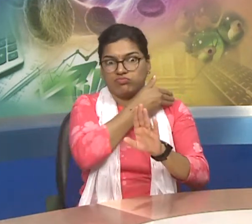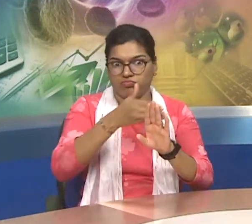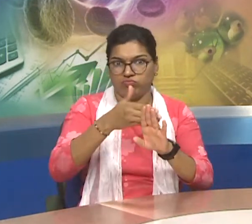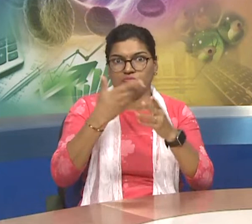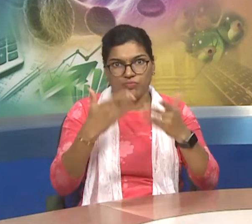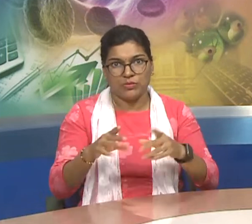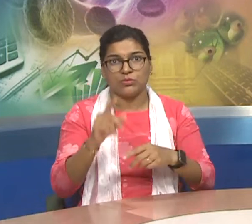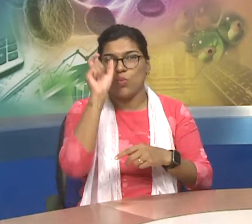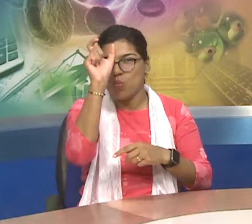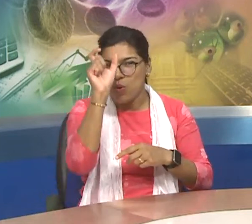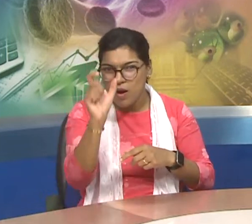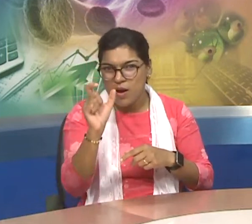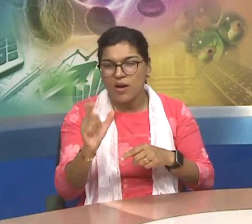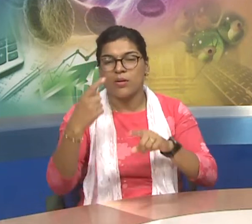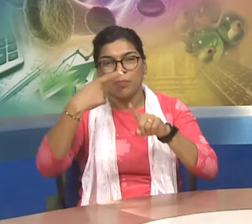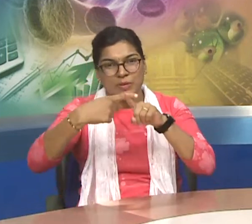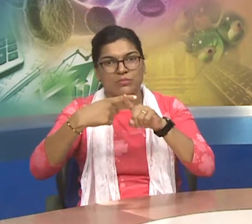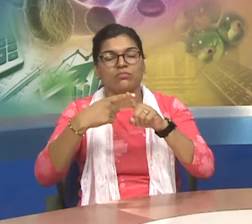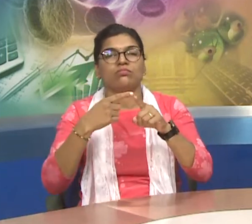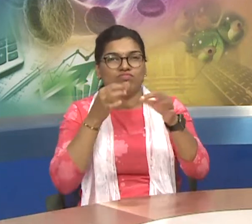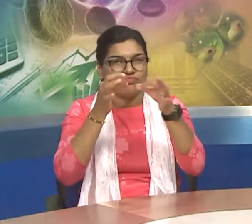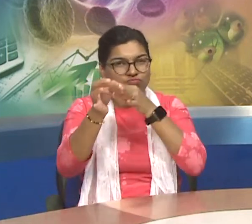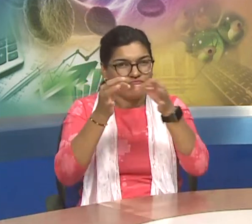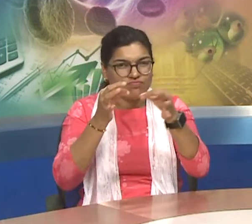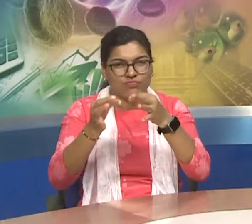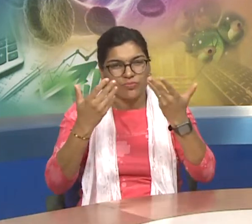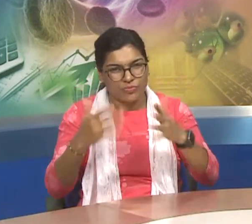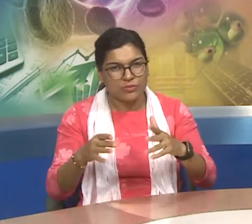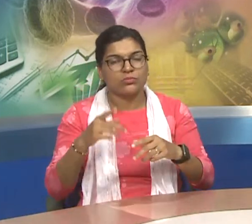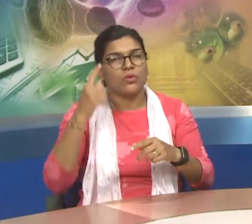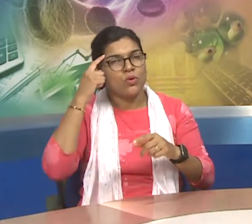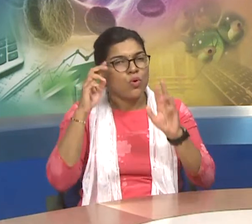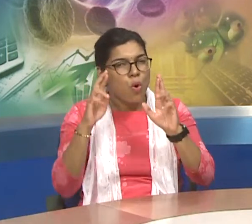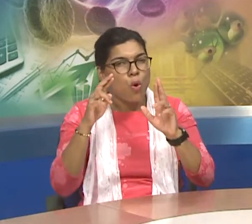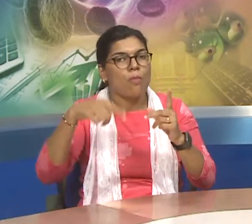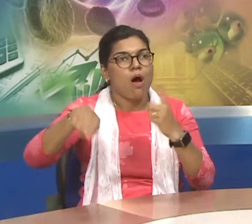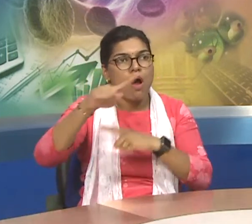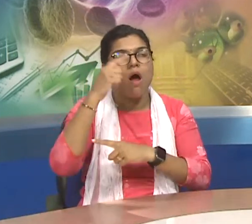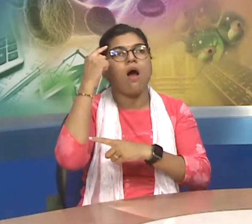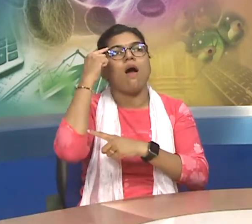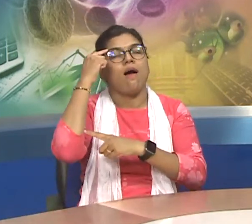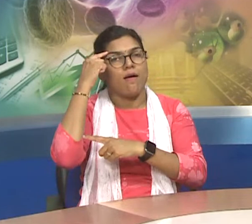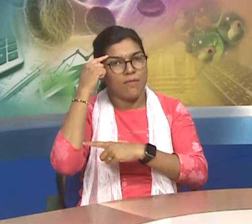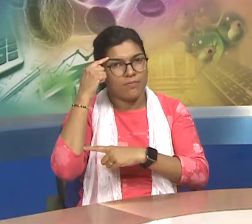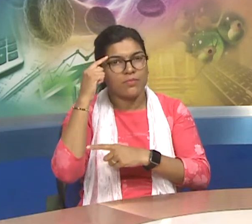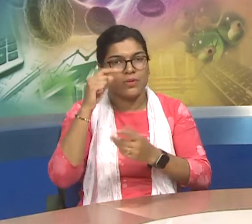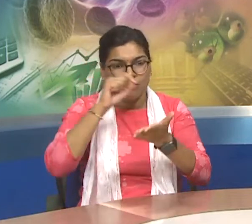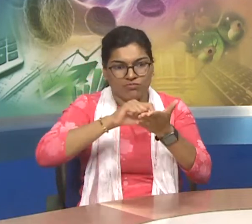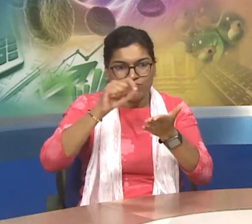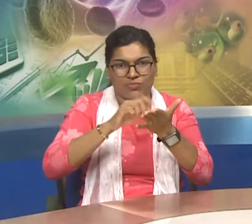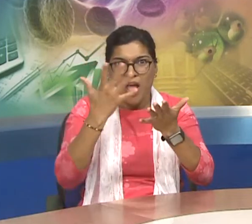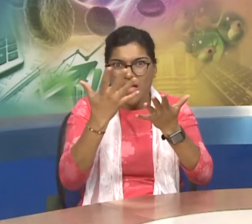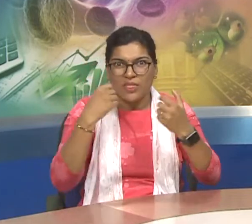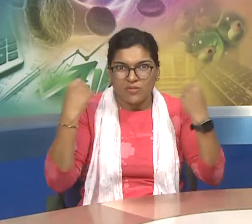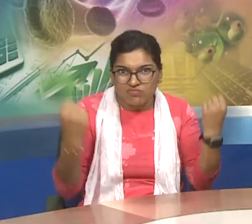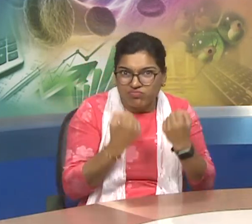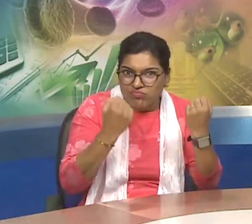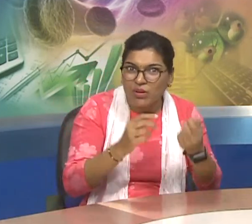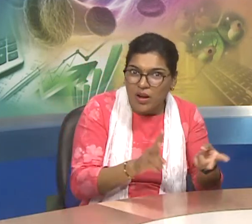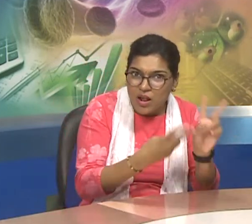So we have completed this lesson. In the beginning we did the difficult words from this lesson, and after that we understood it. I